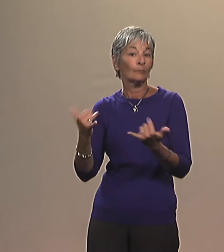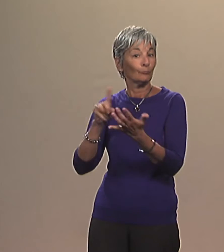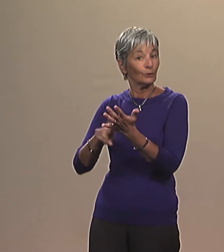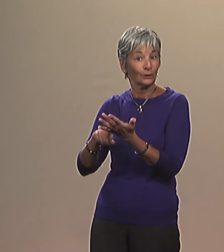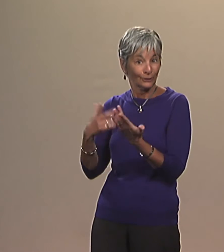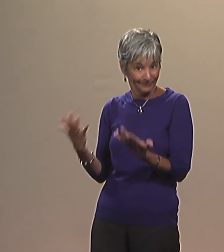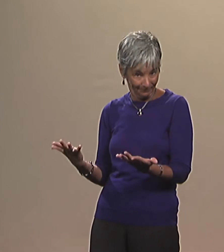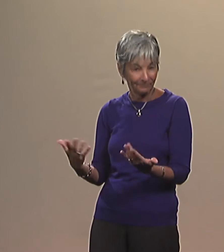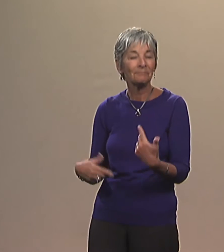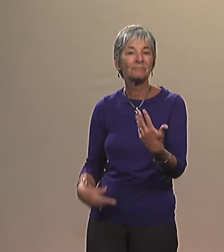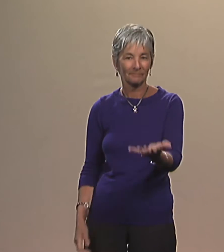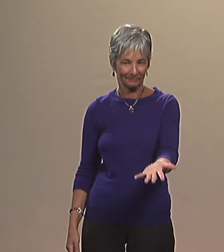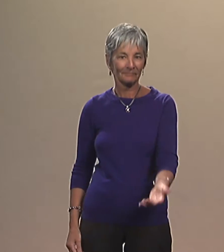Here's the research.